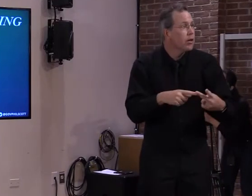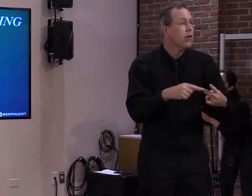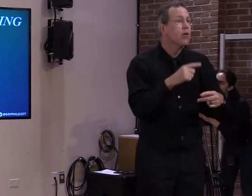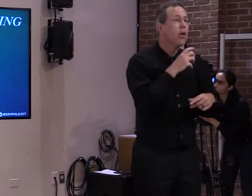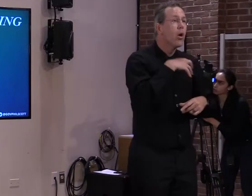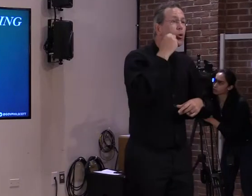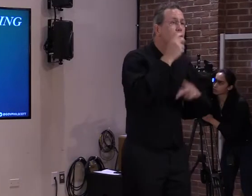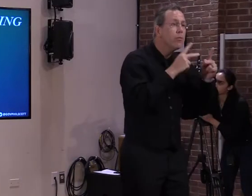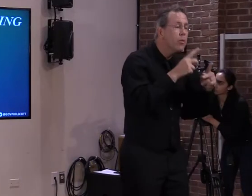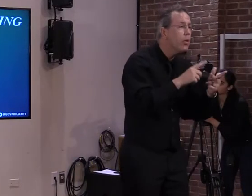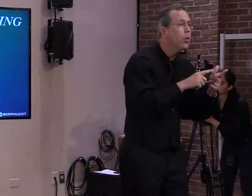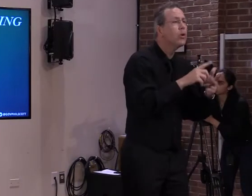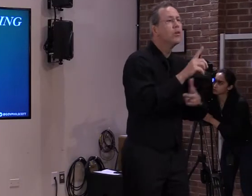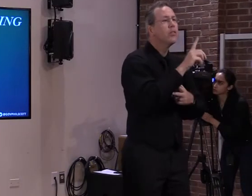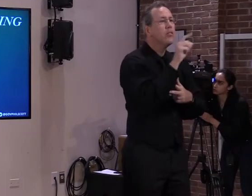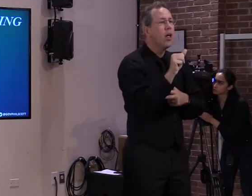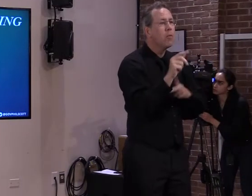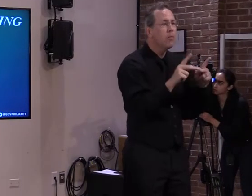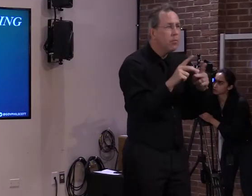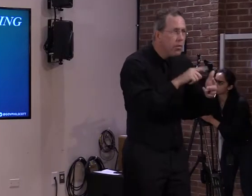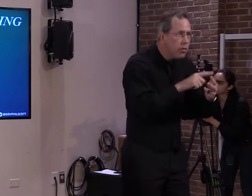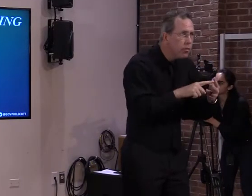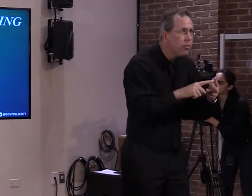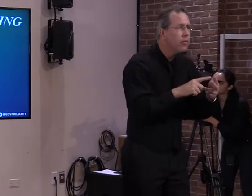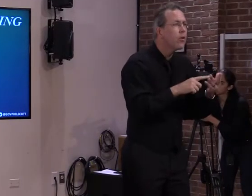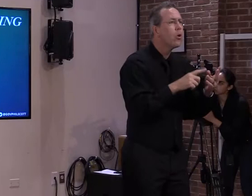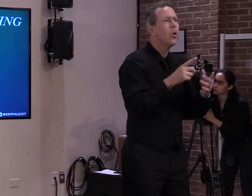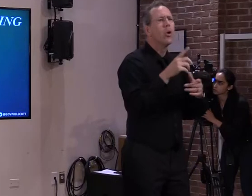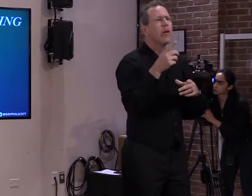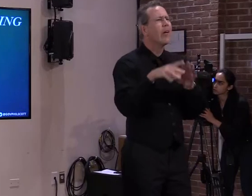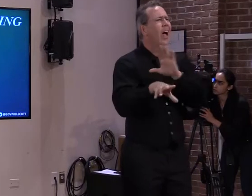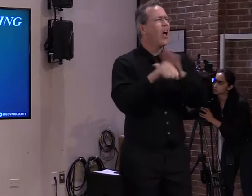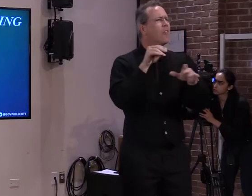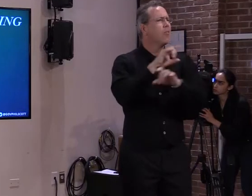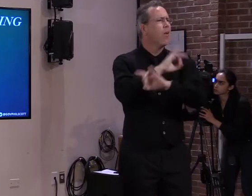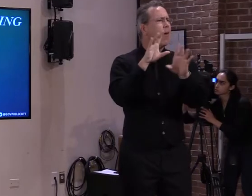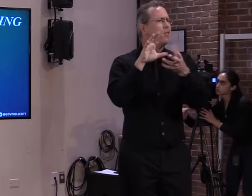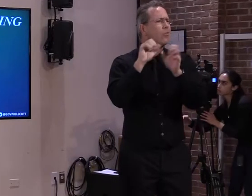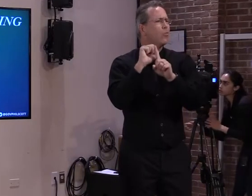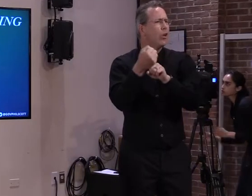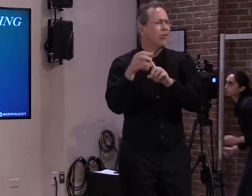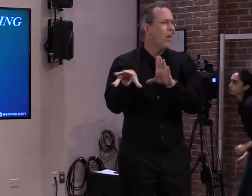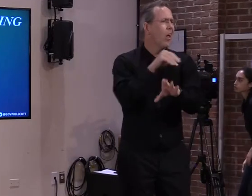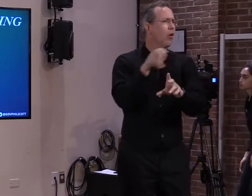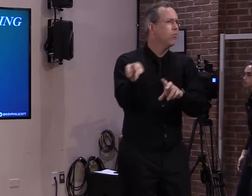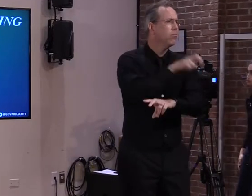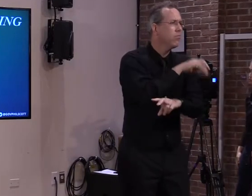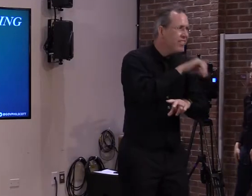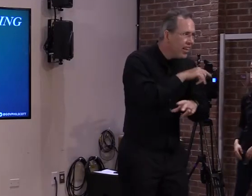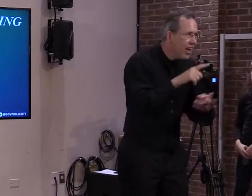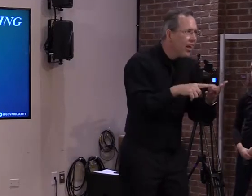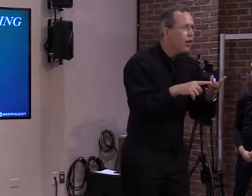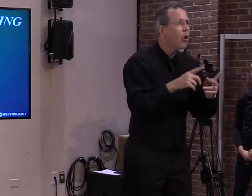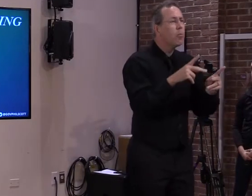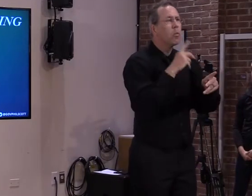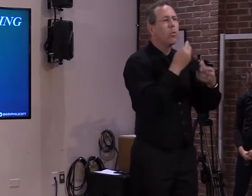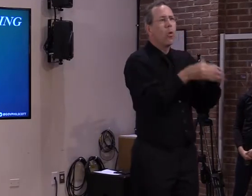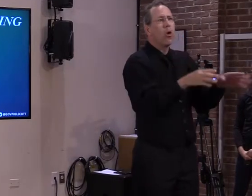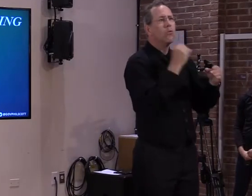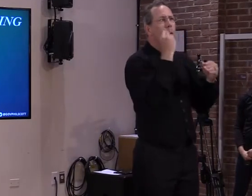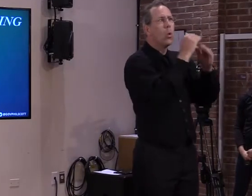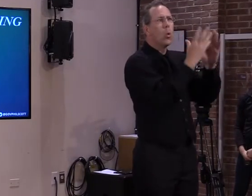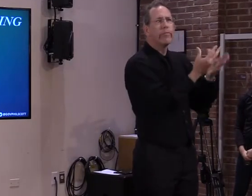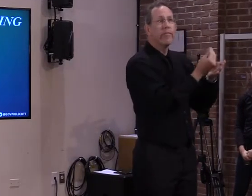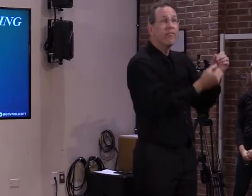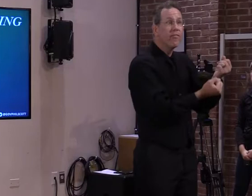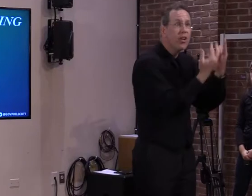be able to house beyond the 84 days. The new eligibility rules went into effect for new